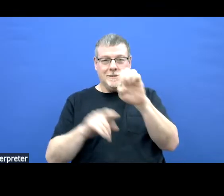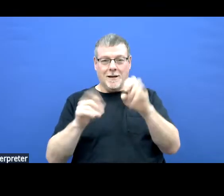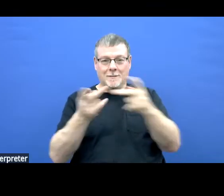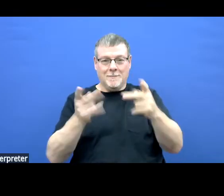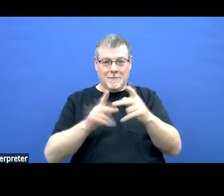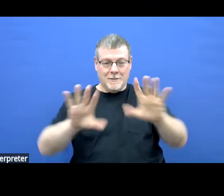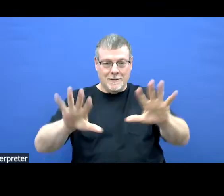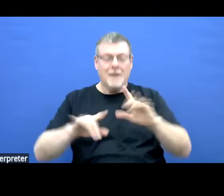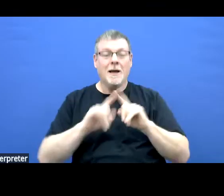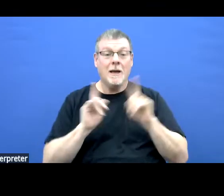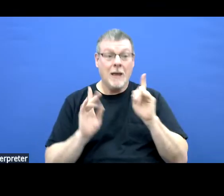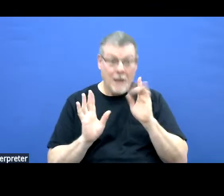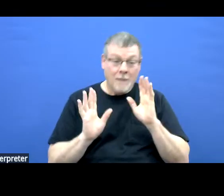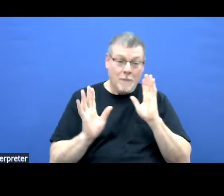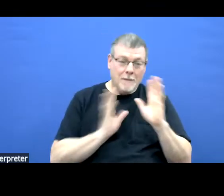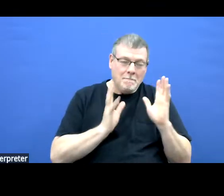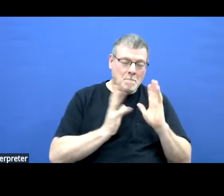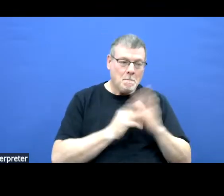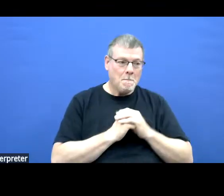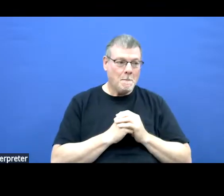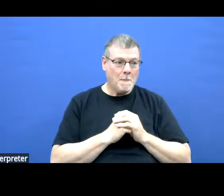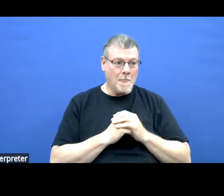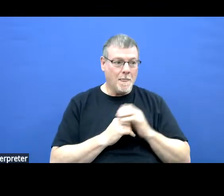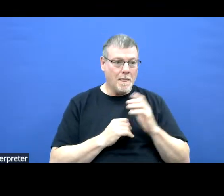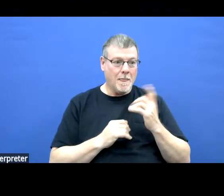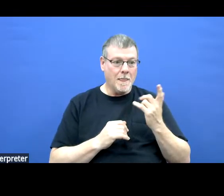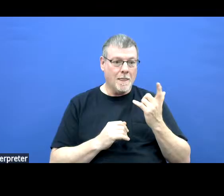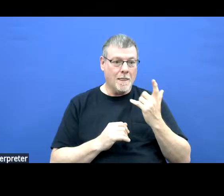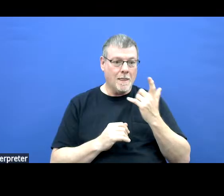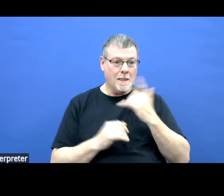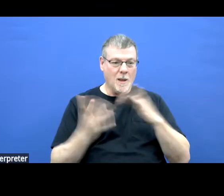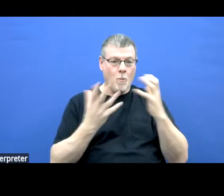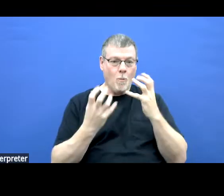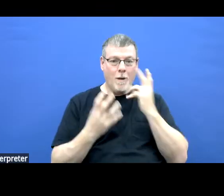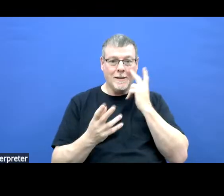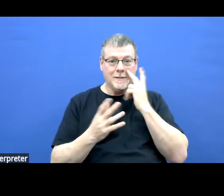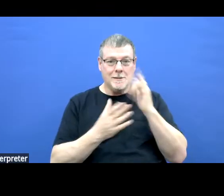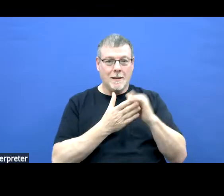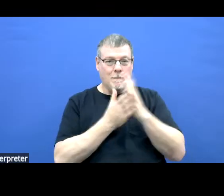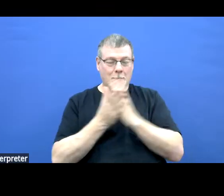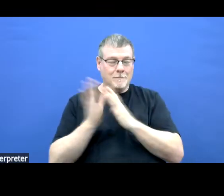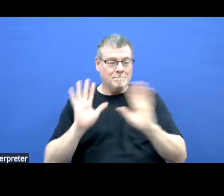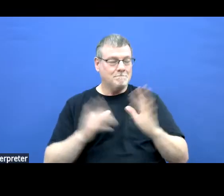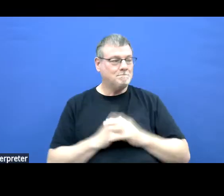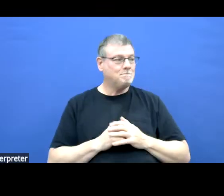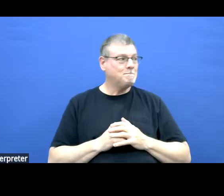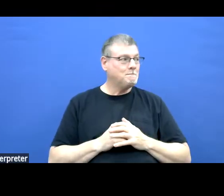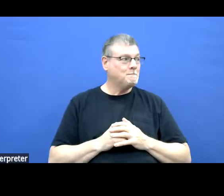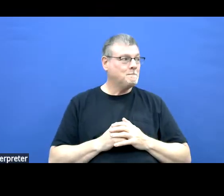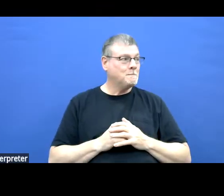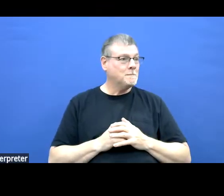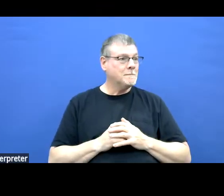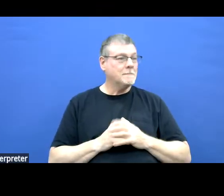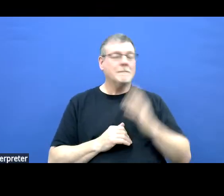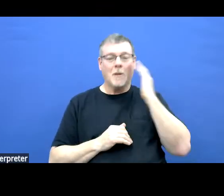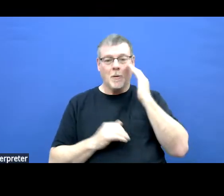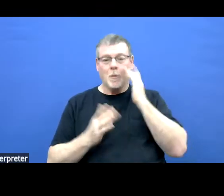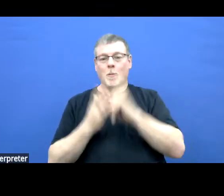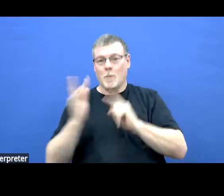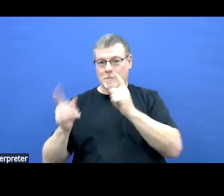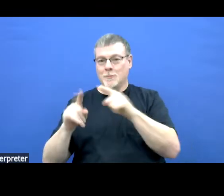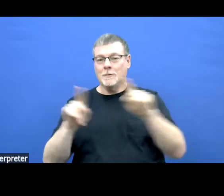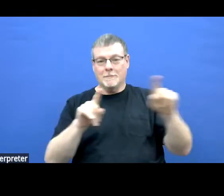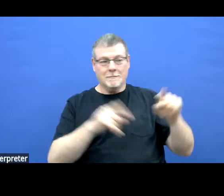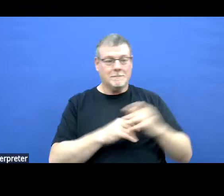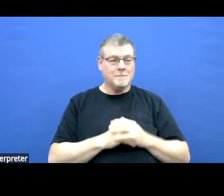but we like to see that stuff. We're busybodies, right? We like to know what's going on in our town.